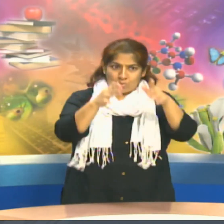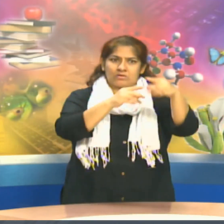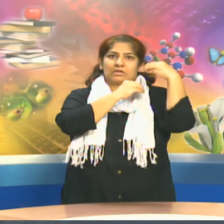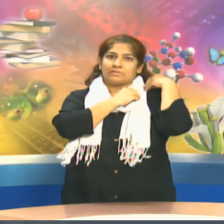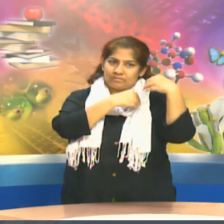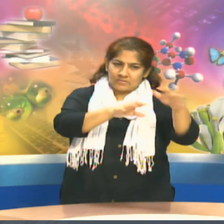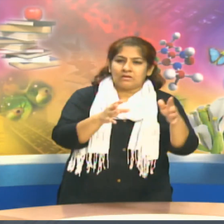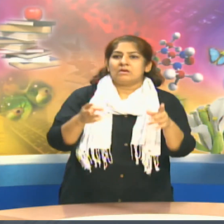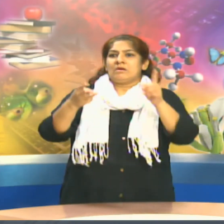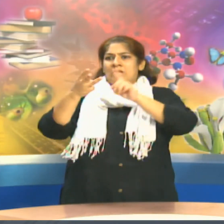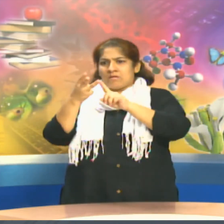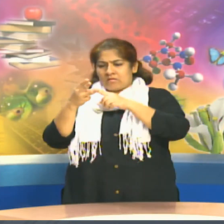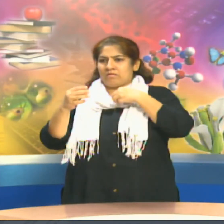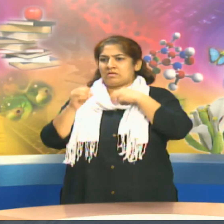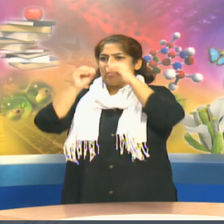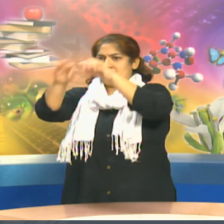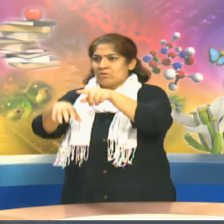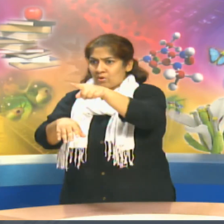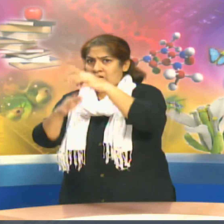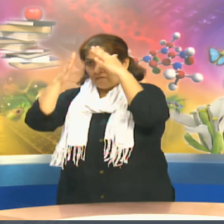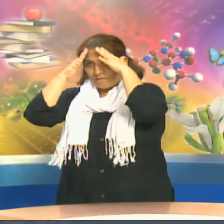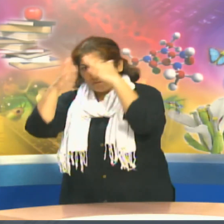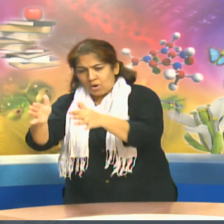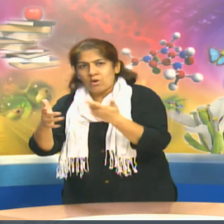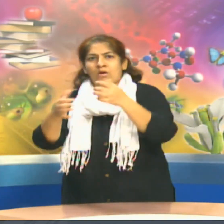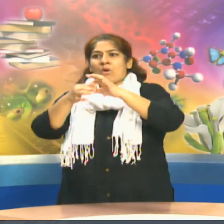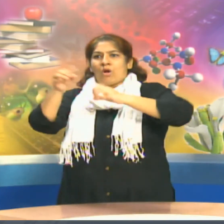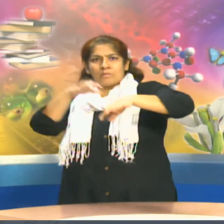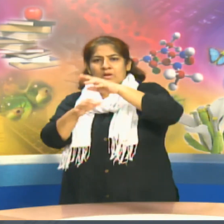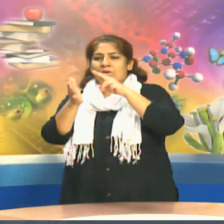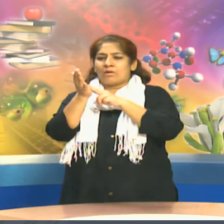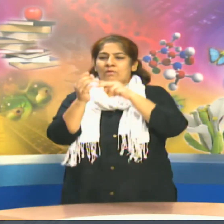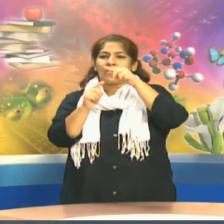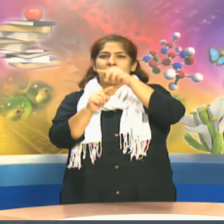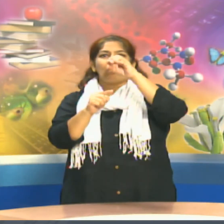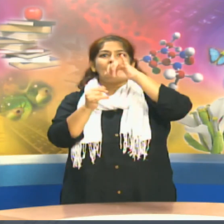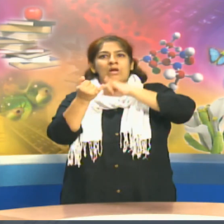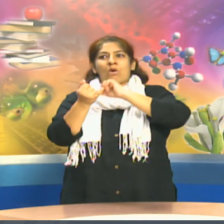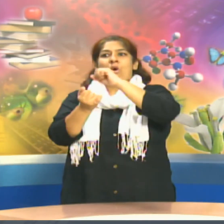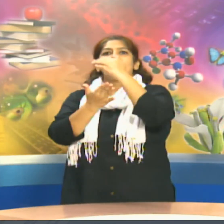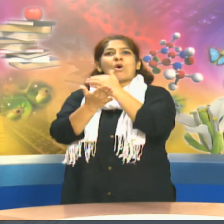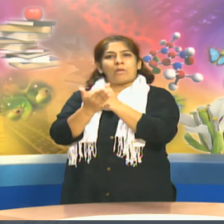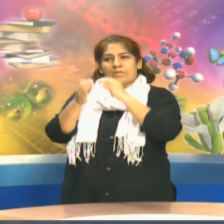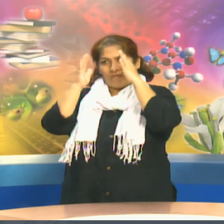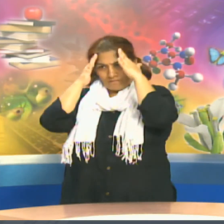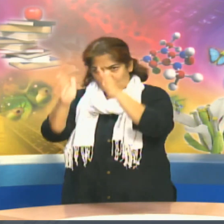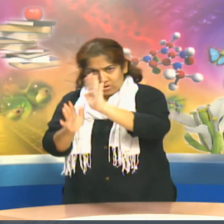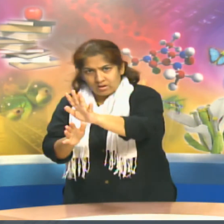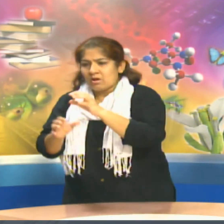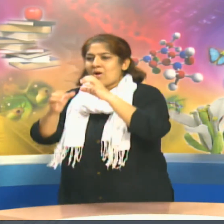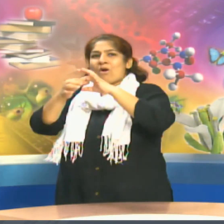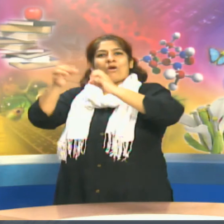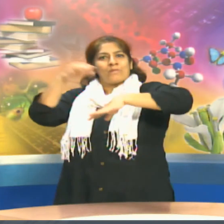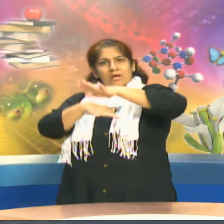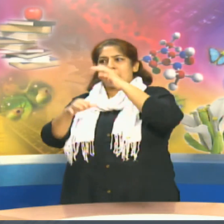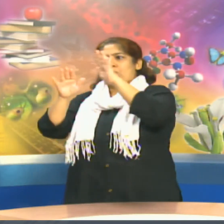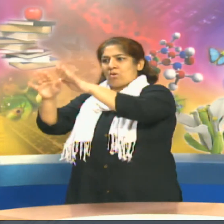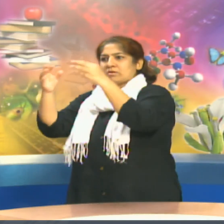on his or her work. In other work also, person when concentrating on his or her